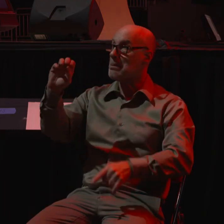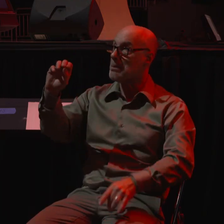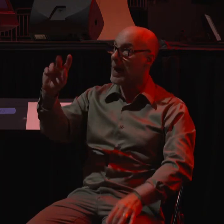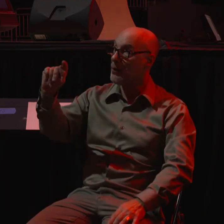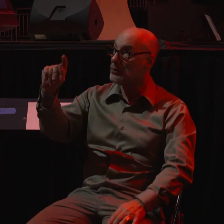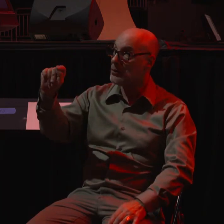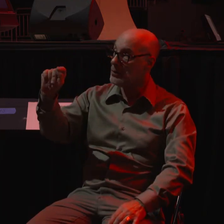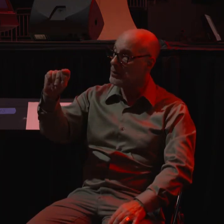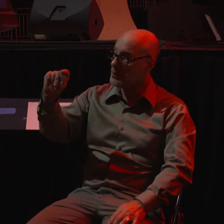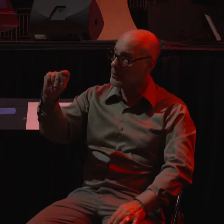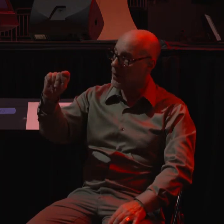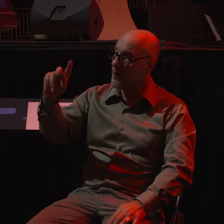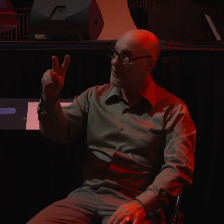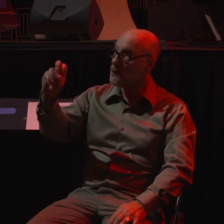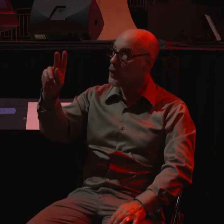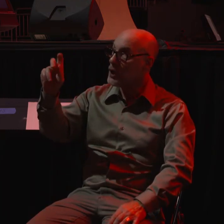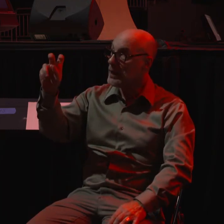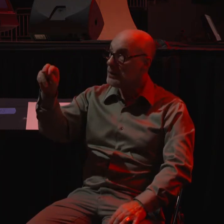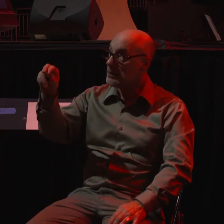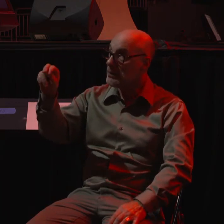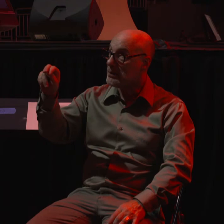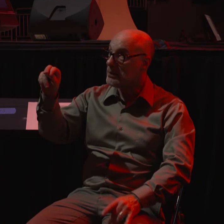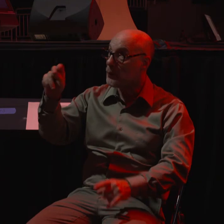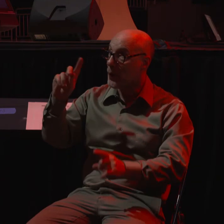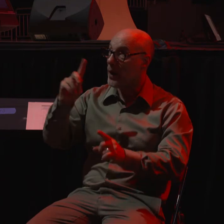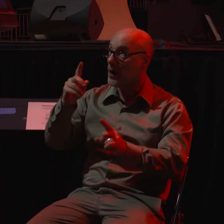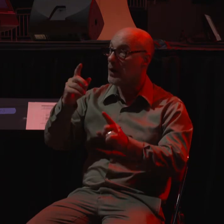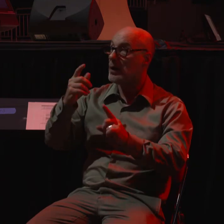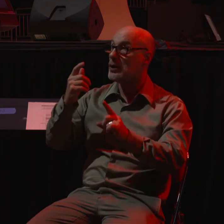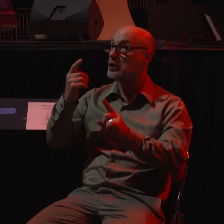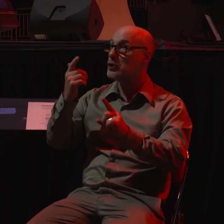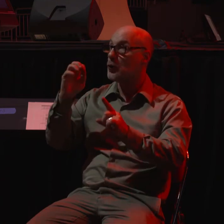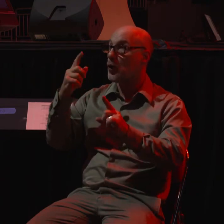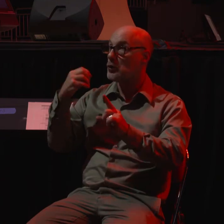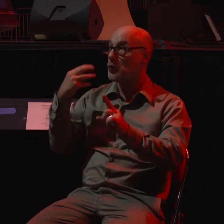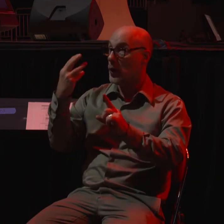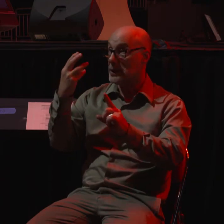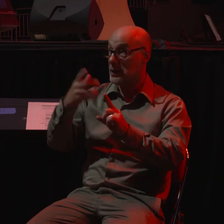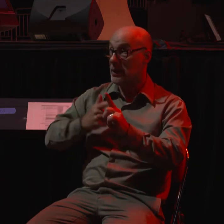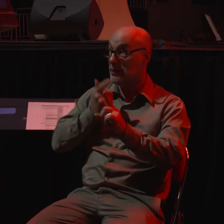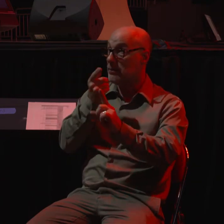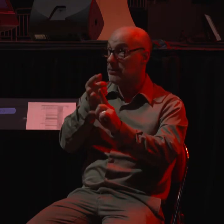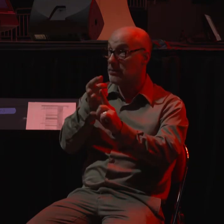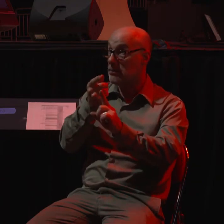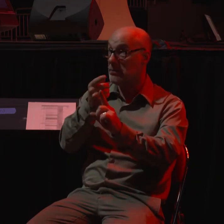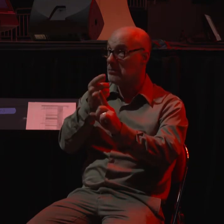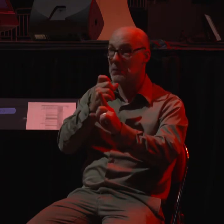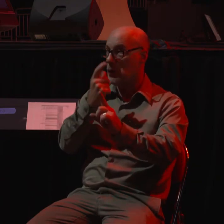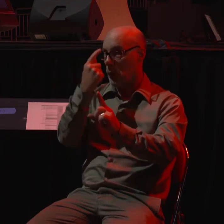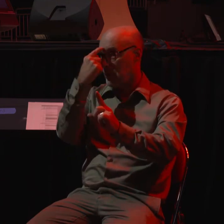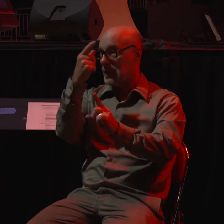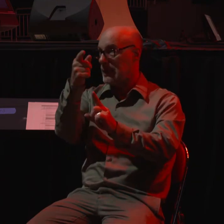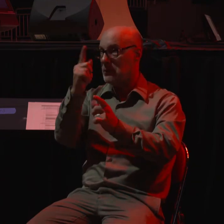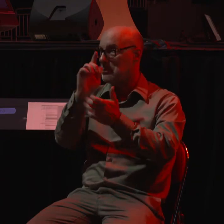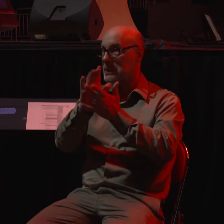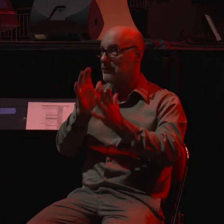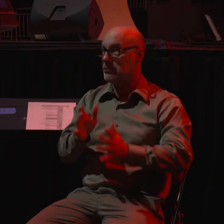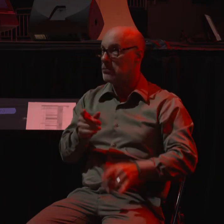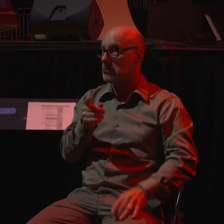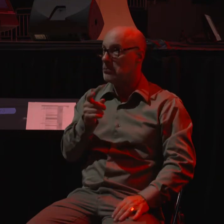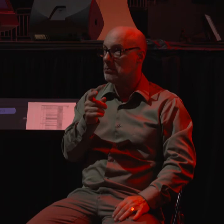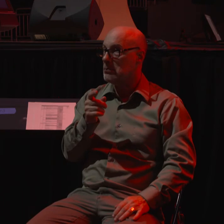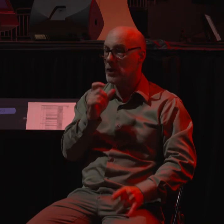feelings. The guy who lived there, I don't think was a believer. I don't think he maintained that he was a